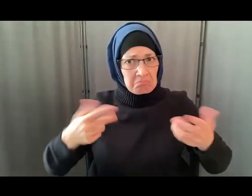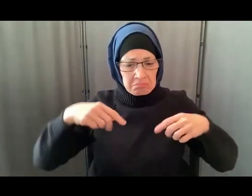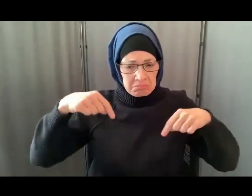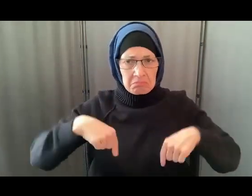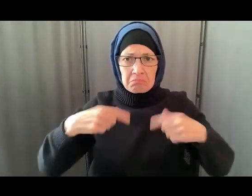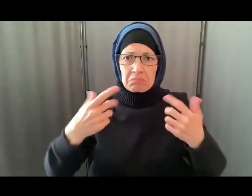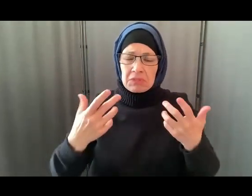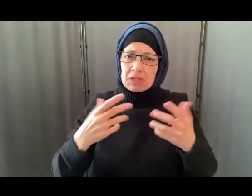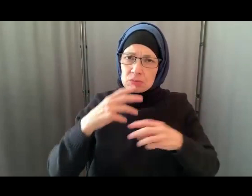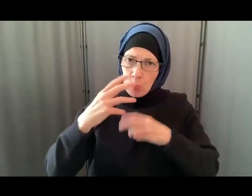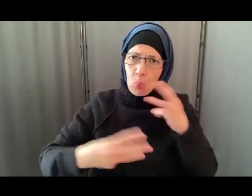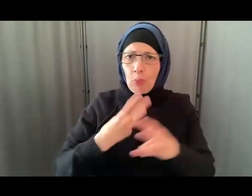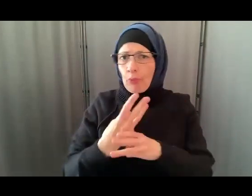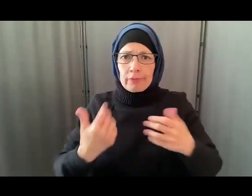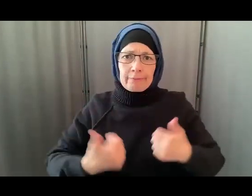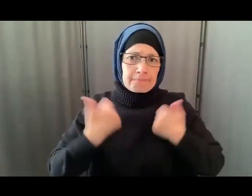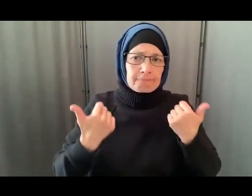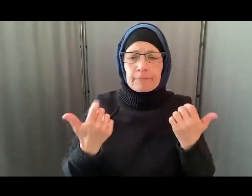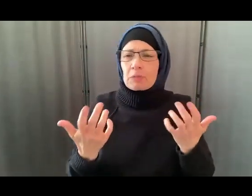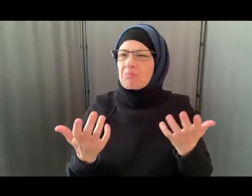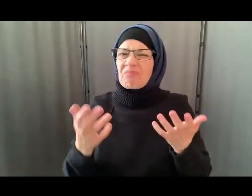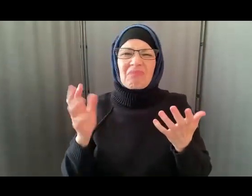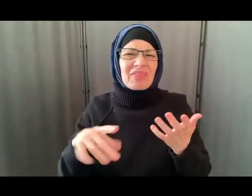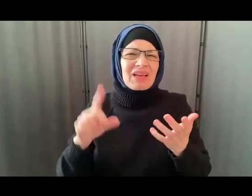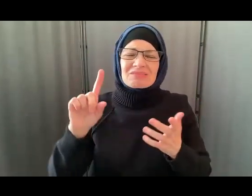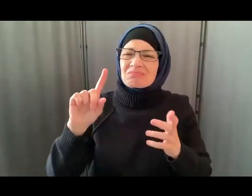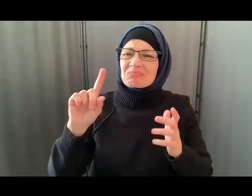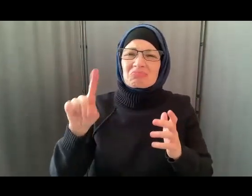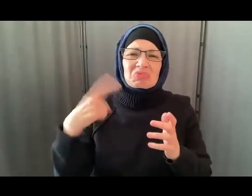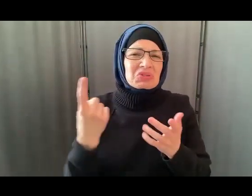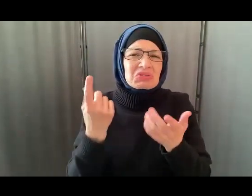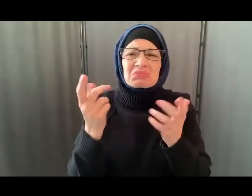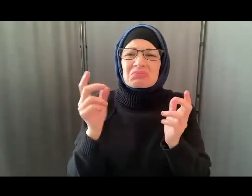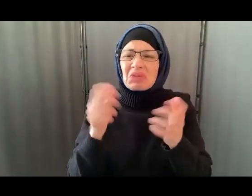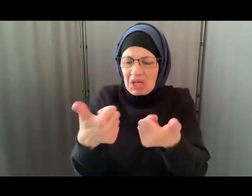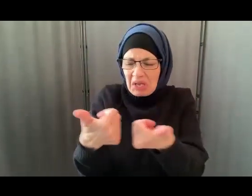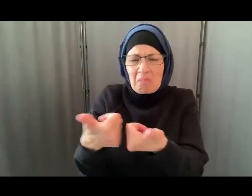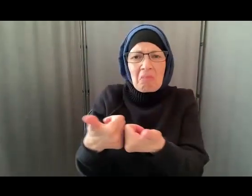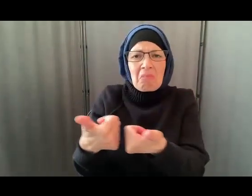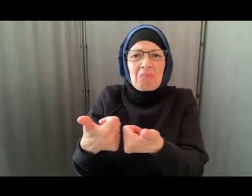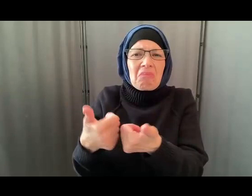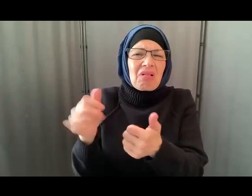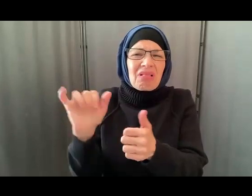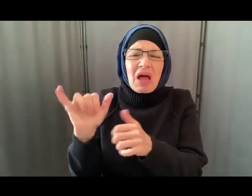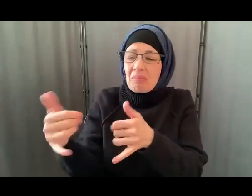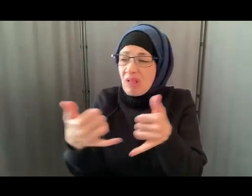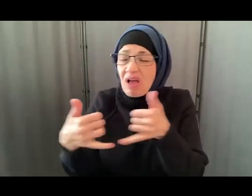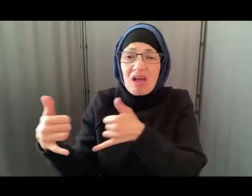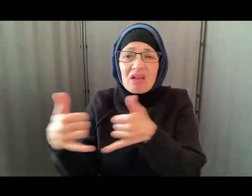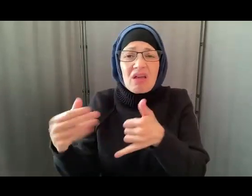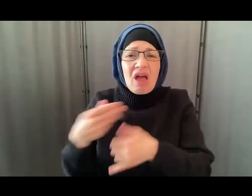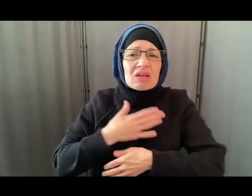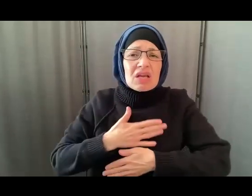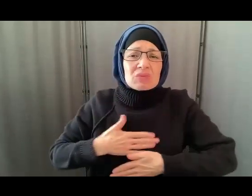is no more than a game or a play and an